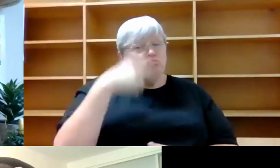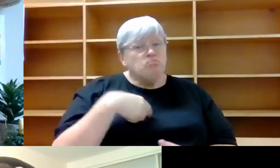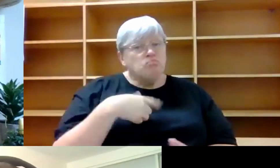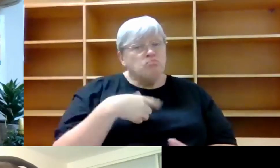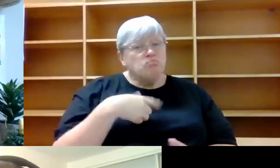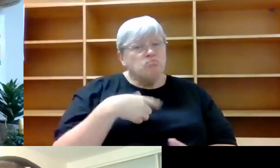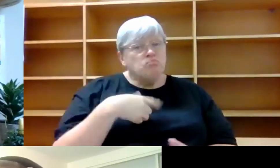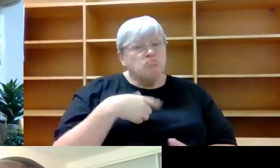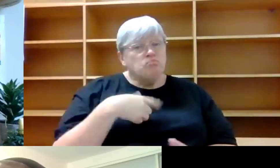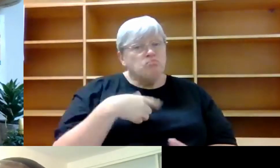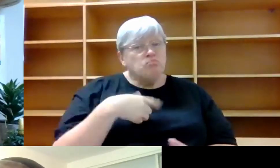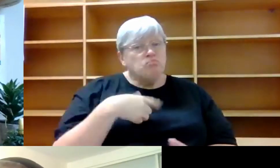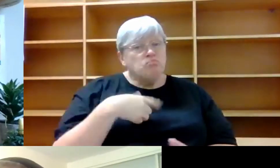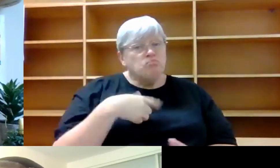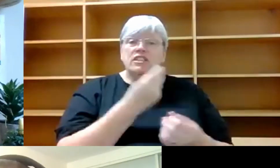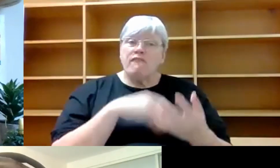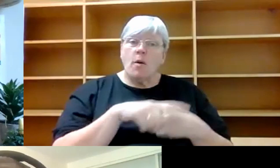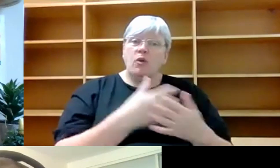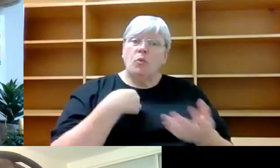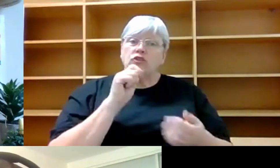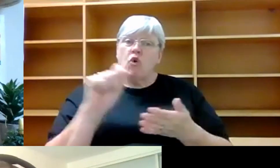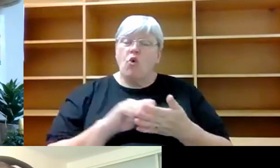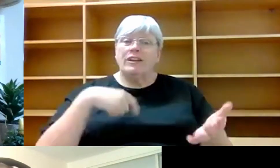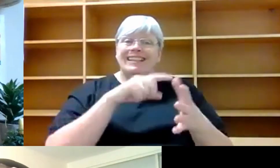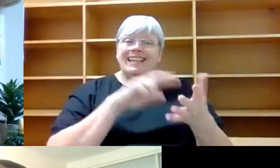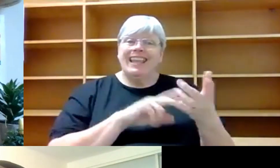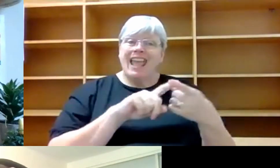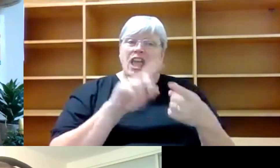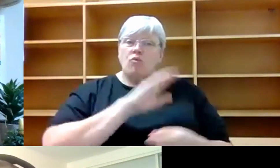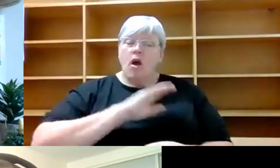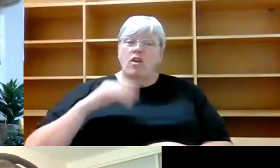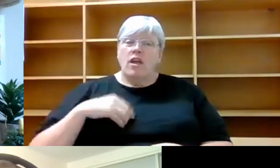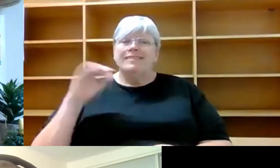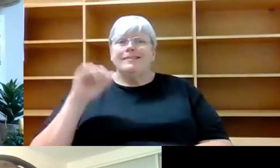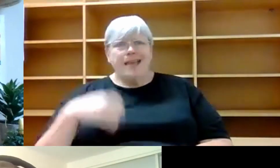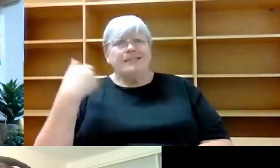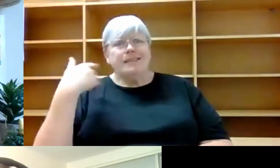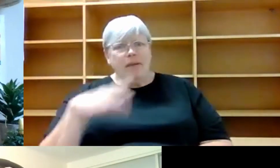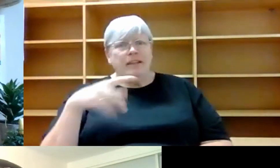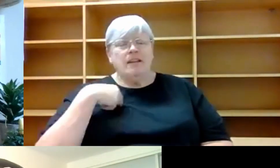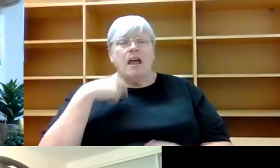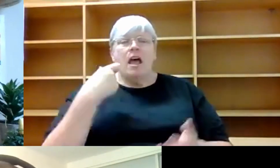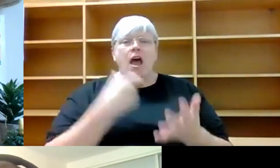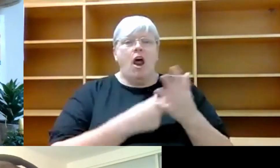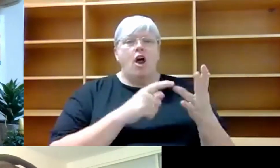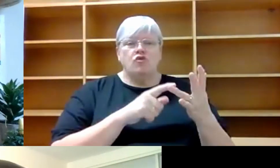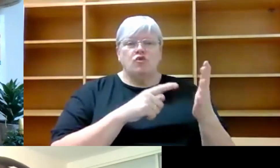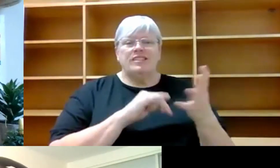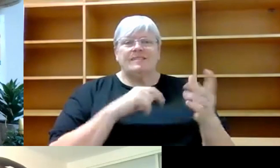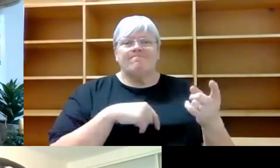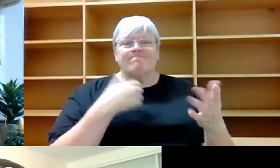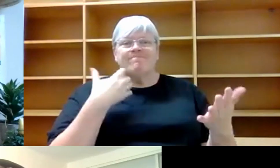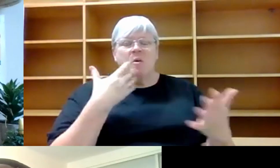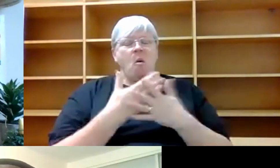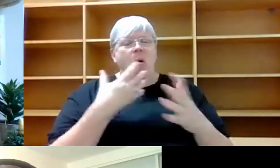Morris? Yes, I was, because I think like anybody who watched it, Roots had an incredible impact on